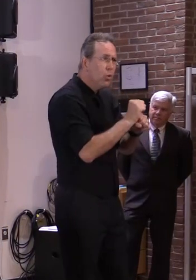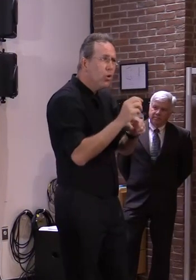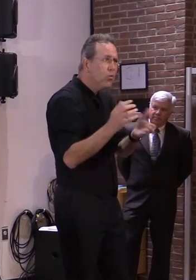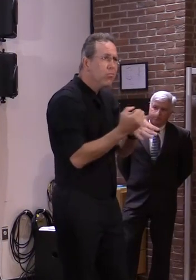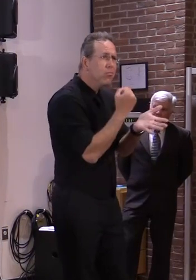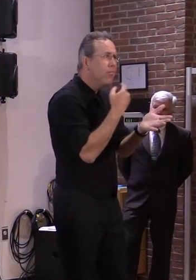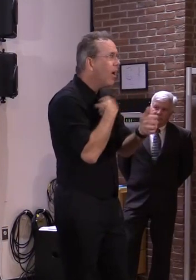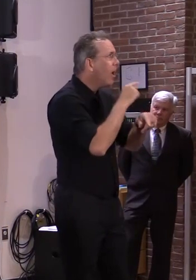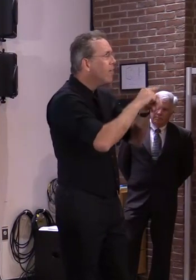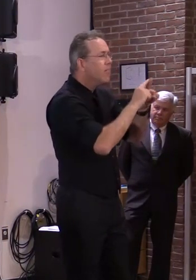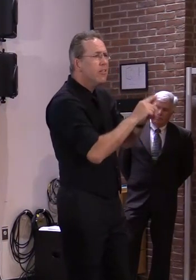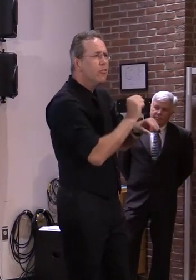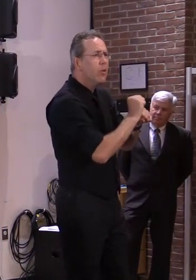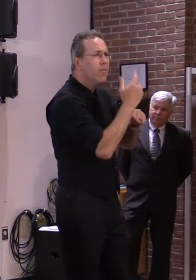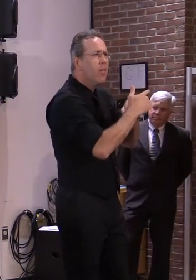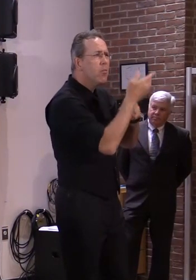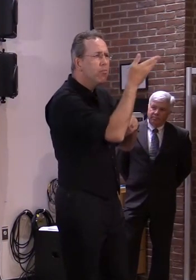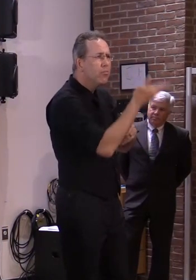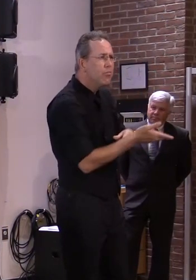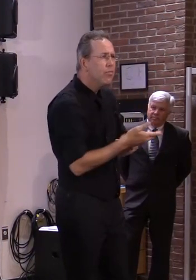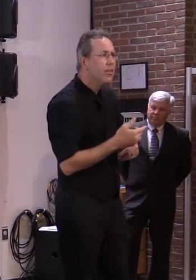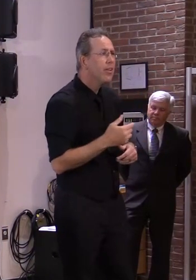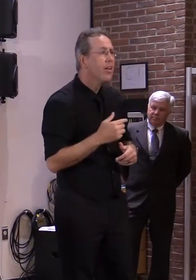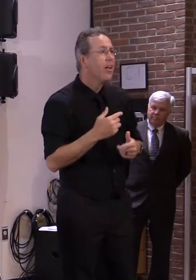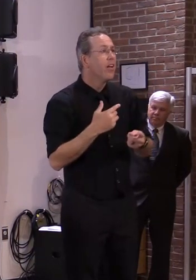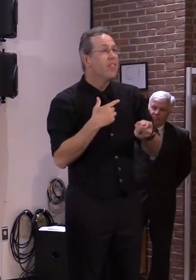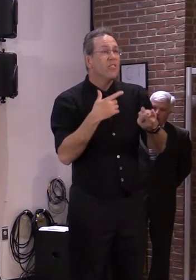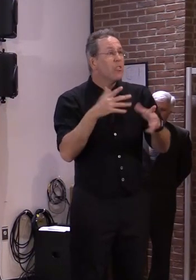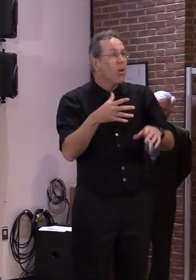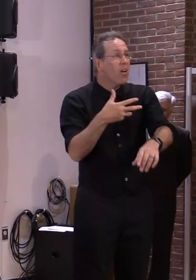mandates vaccinations. All right,